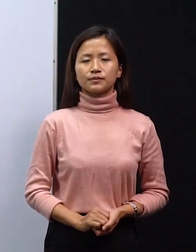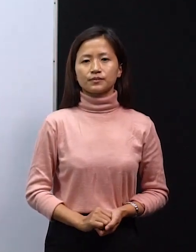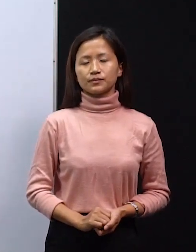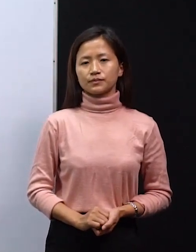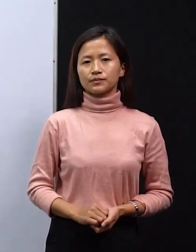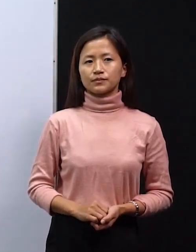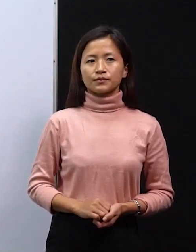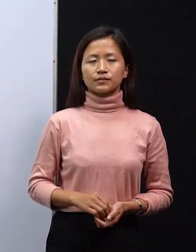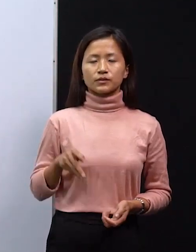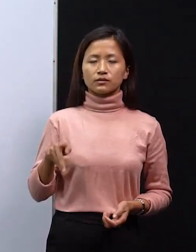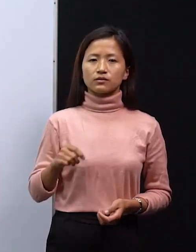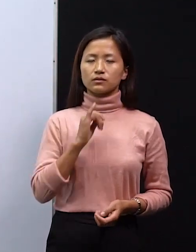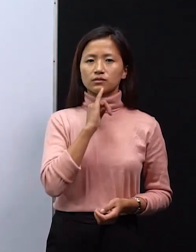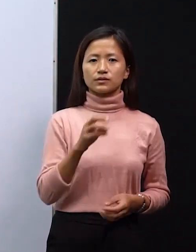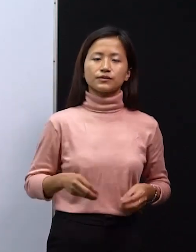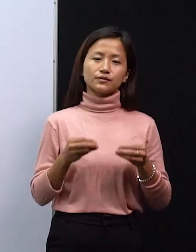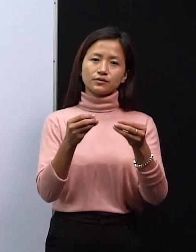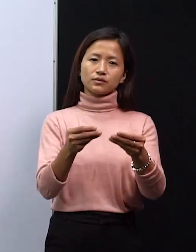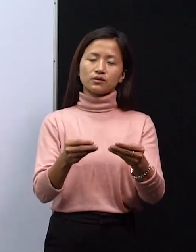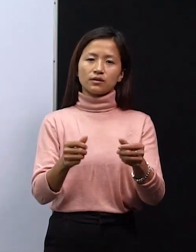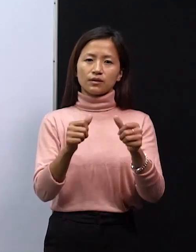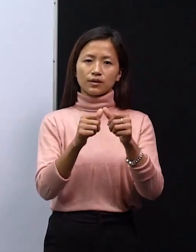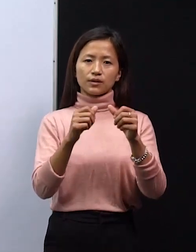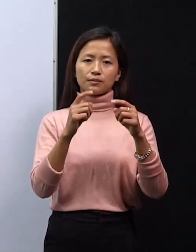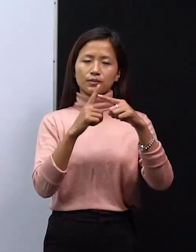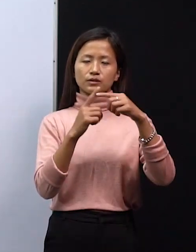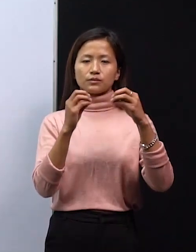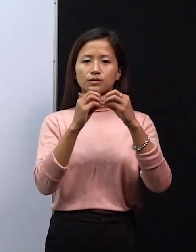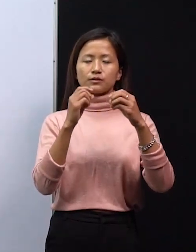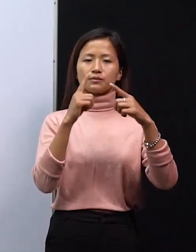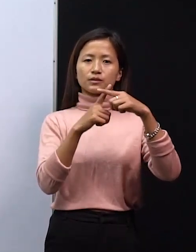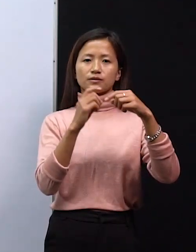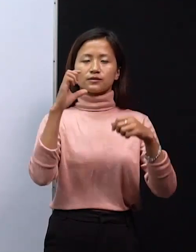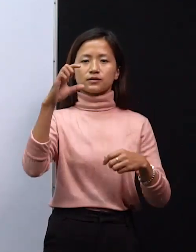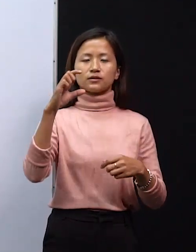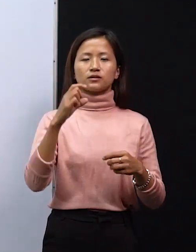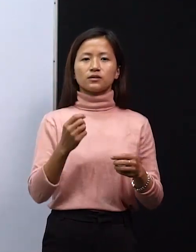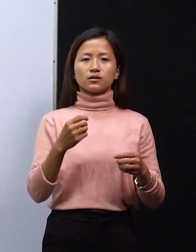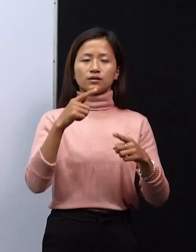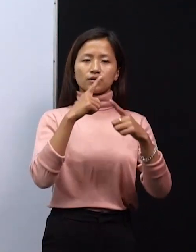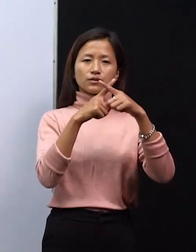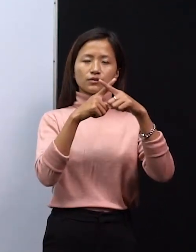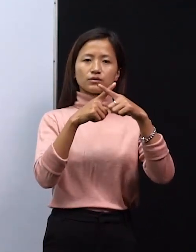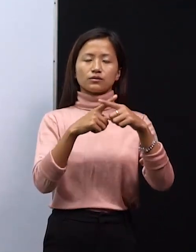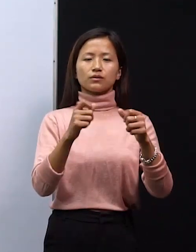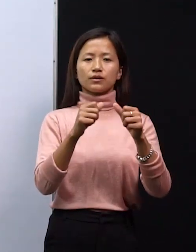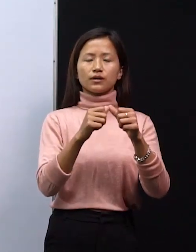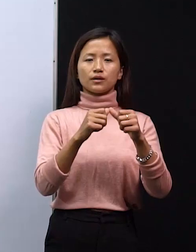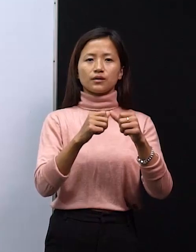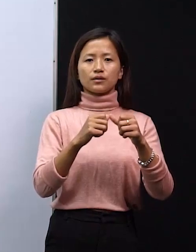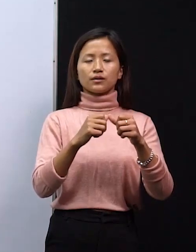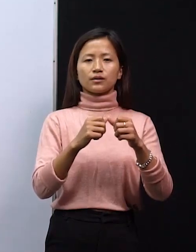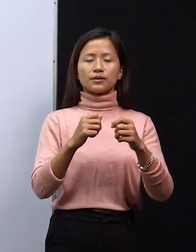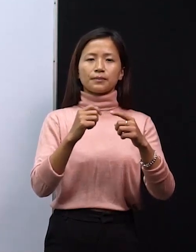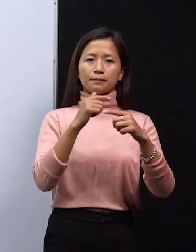it is given A plus B plus C into A plus B minus